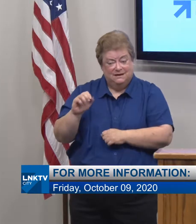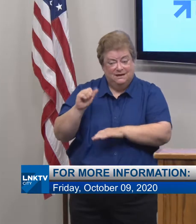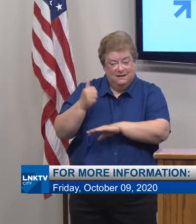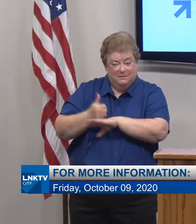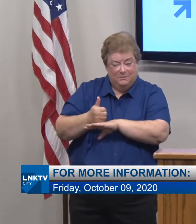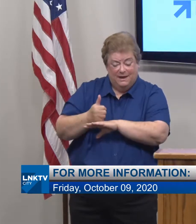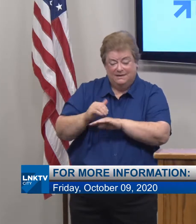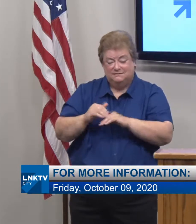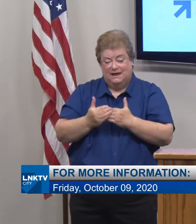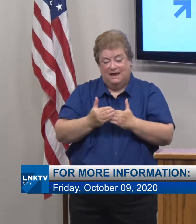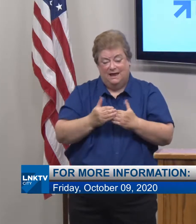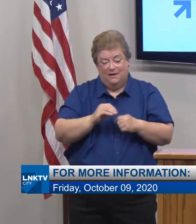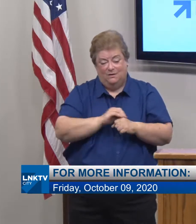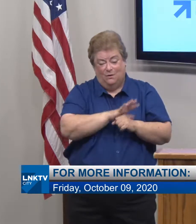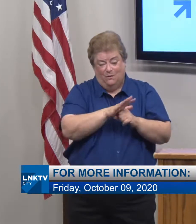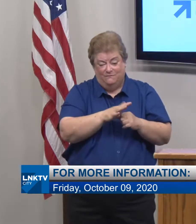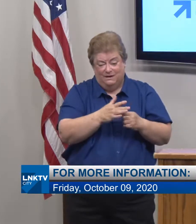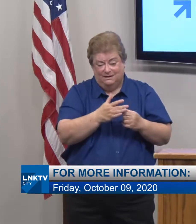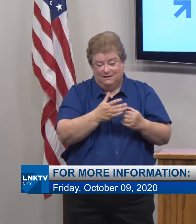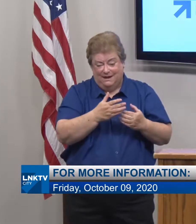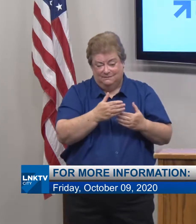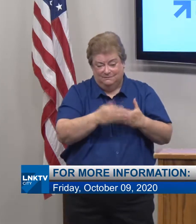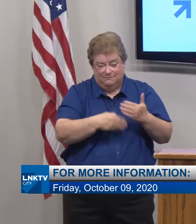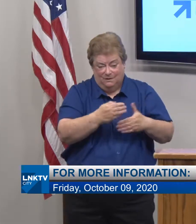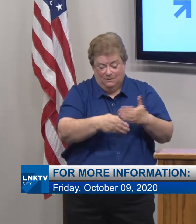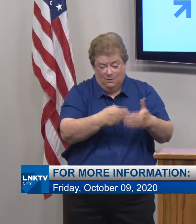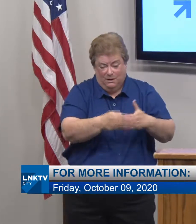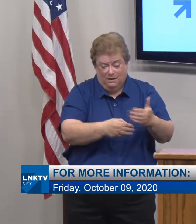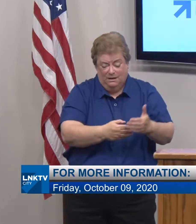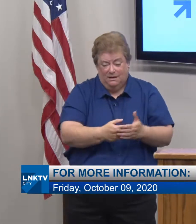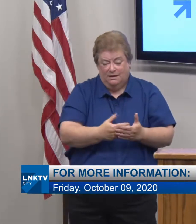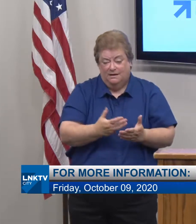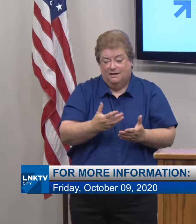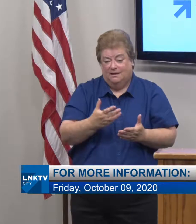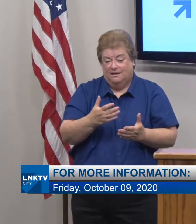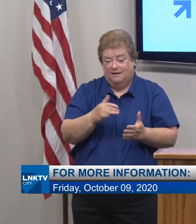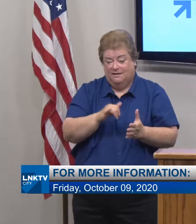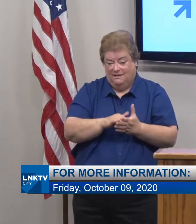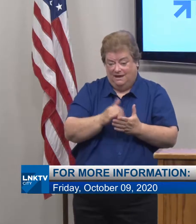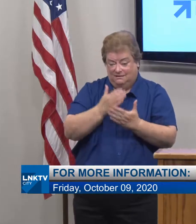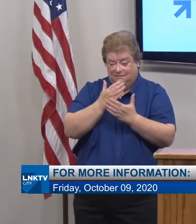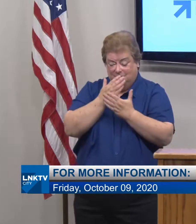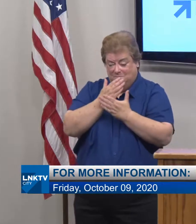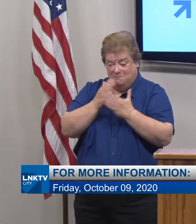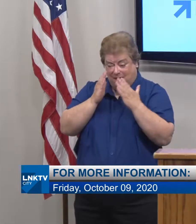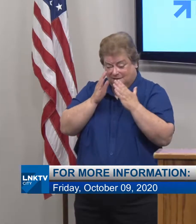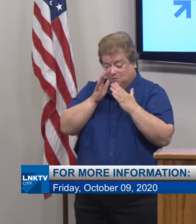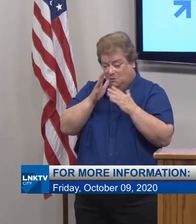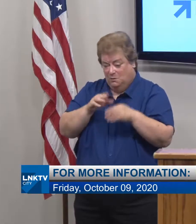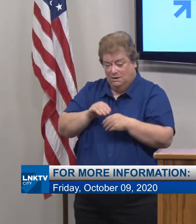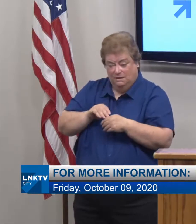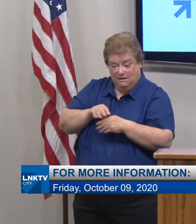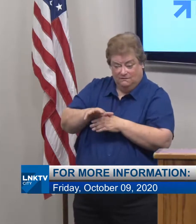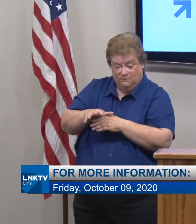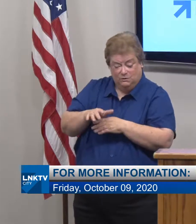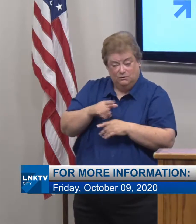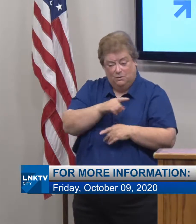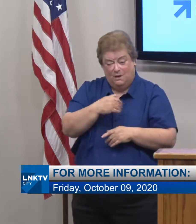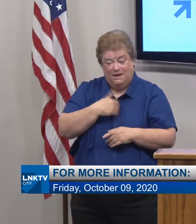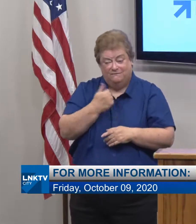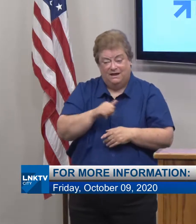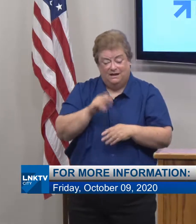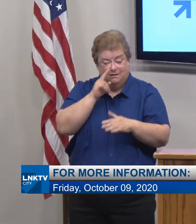pandemic's played out, or any of the factors, the mask wearing? Are any predictions,